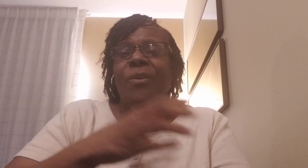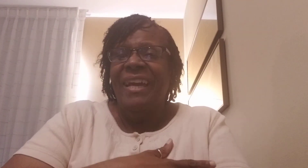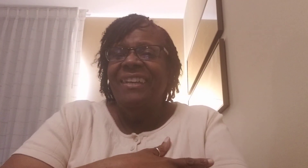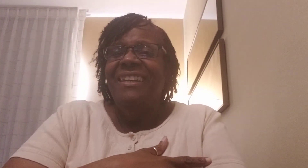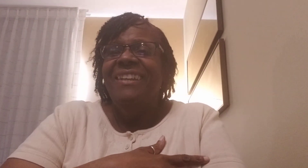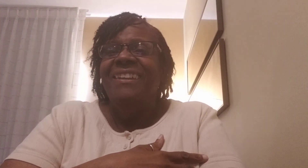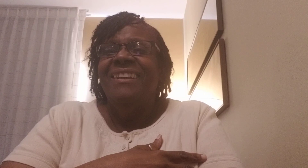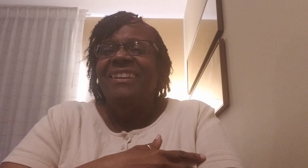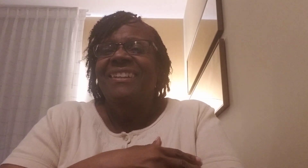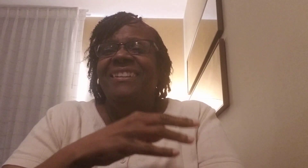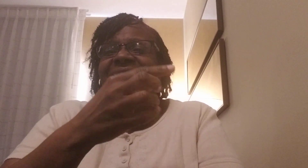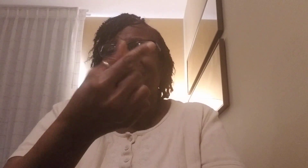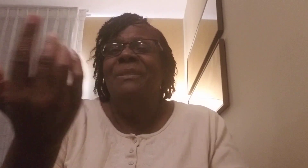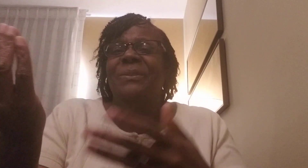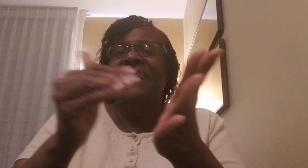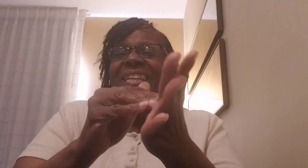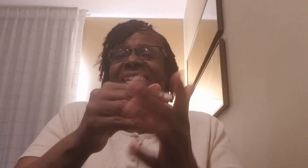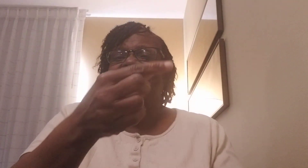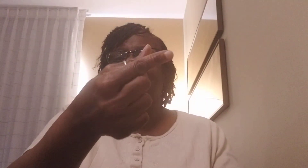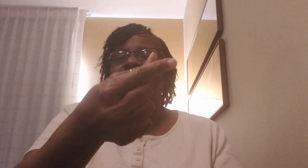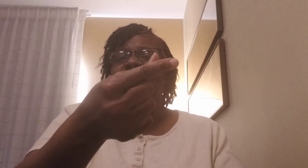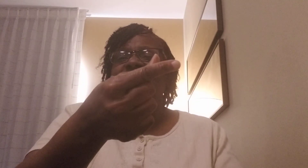okay, let me do it again.